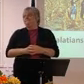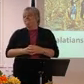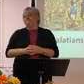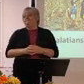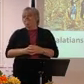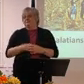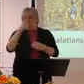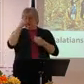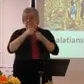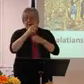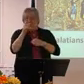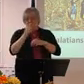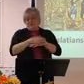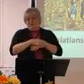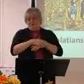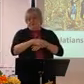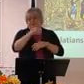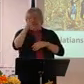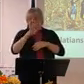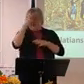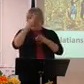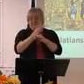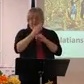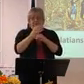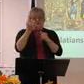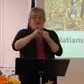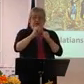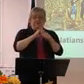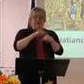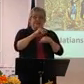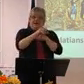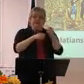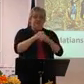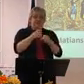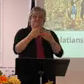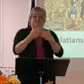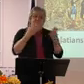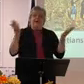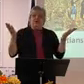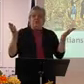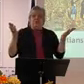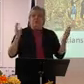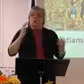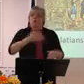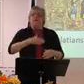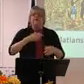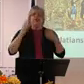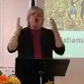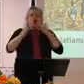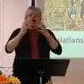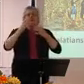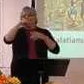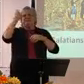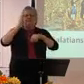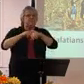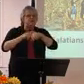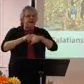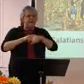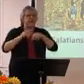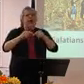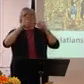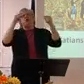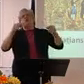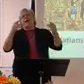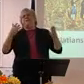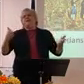I want to remind you, God is faithful for every season. We've had a great summer. Lots of great things have